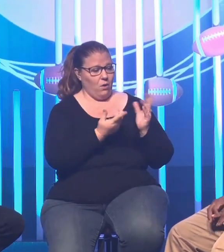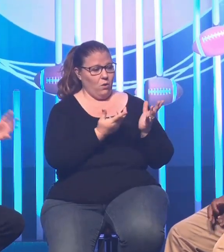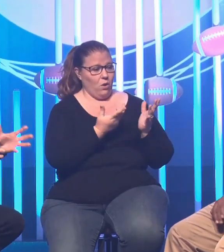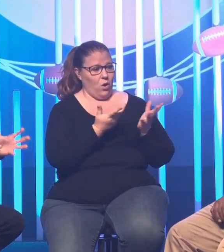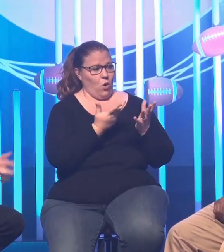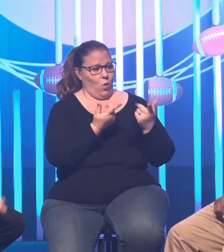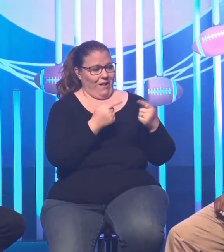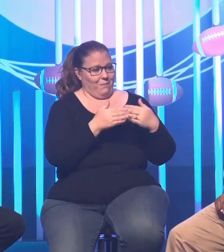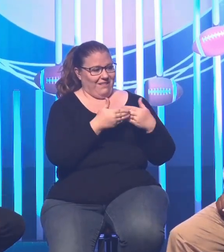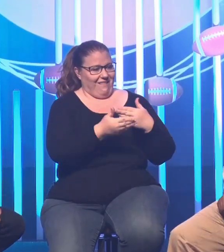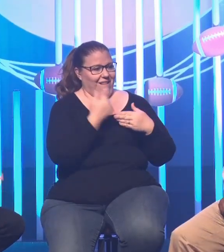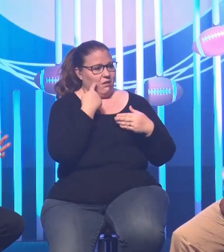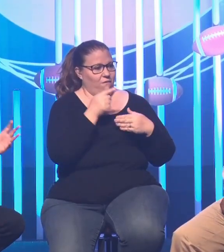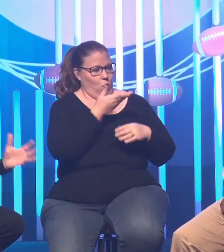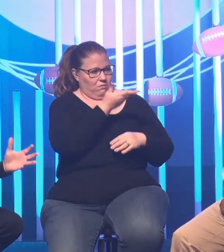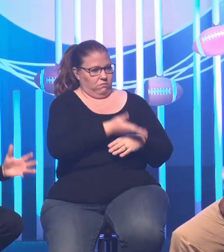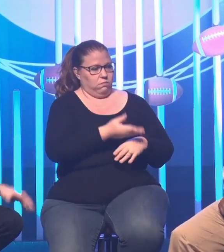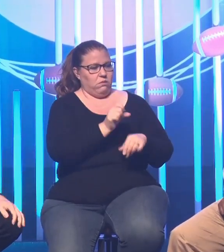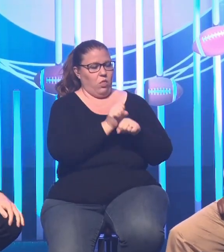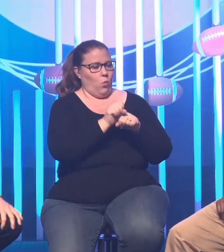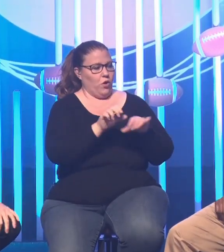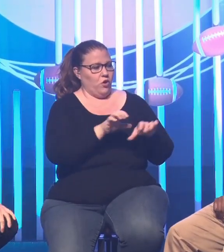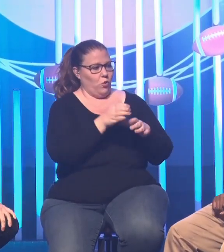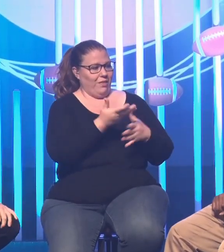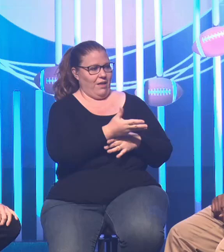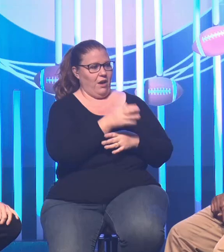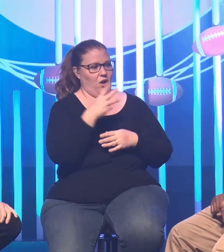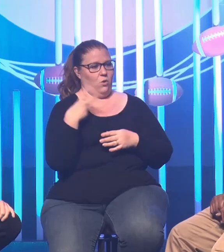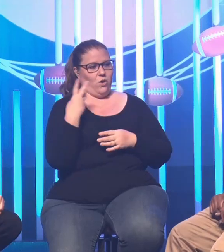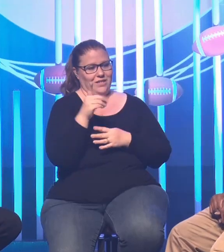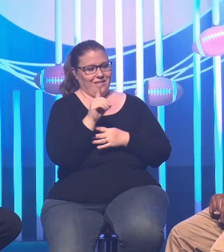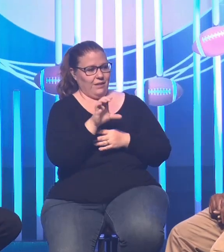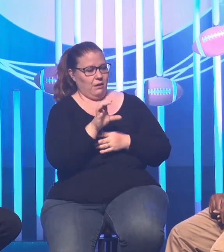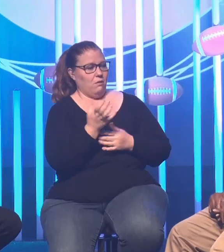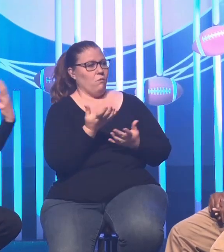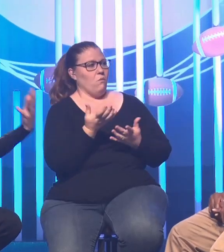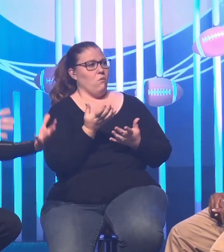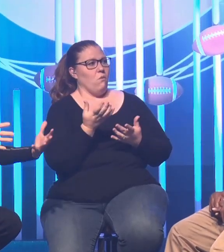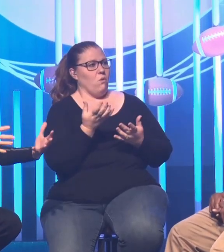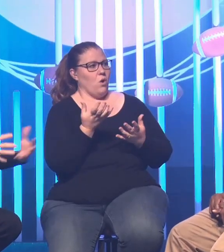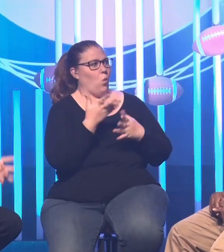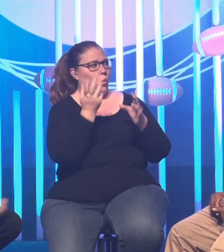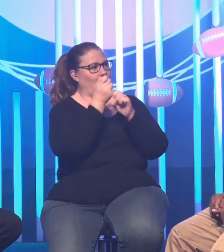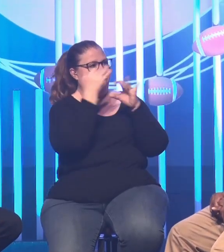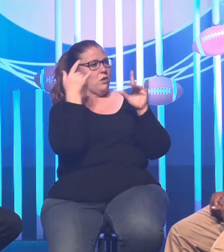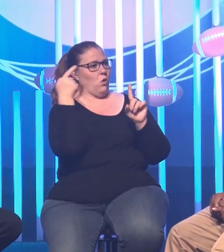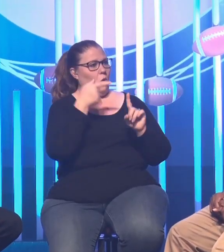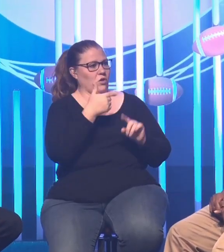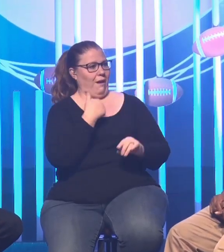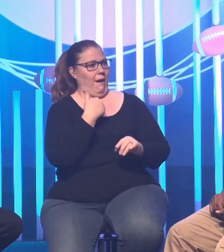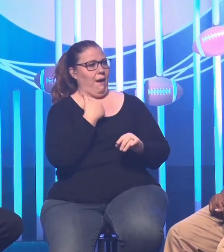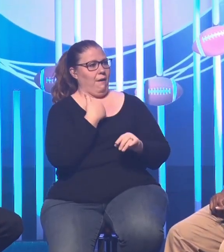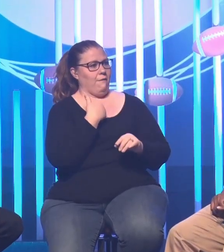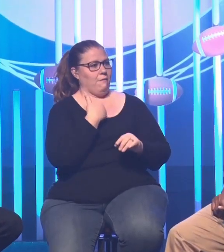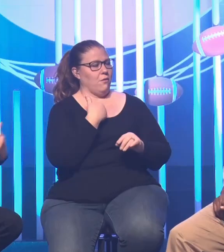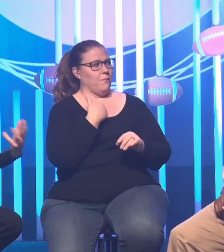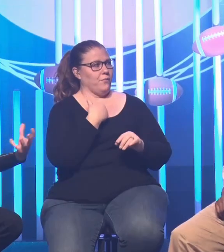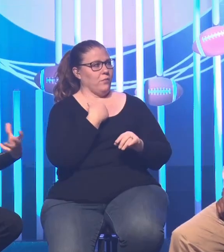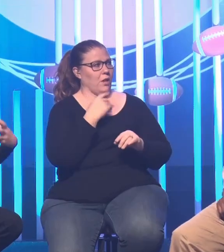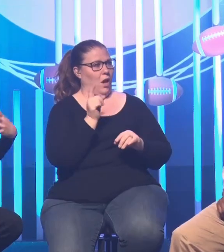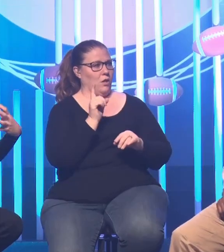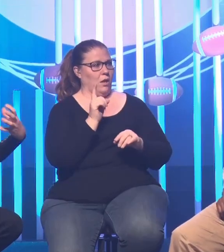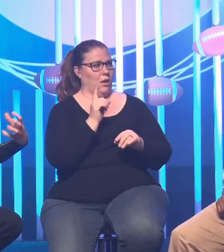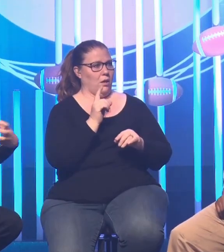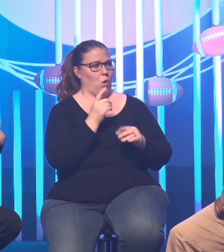what's next for Rickey and the work that you're doing there in D.C., what vision do you have for where things are headed, the